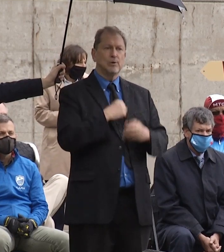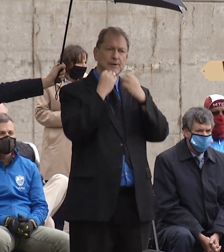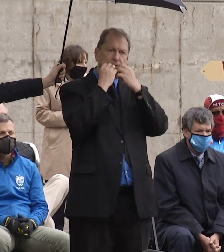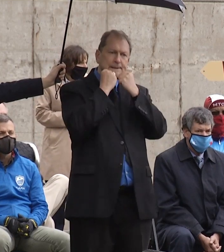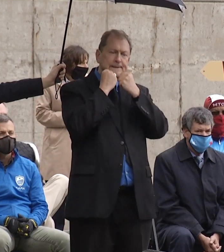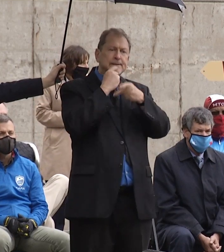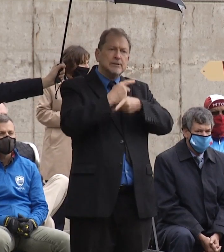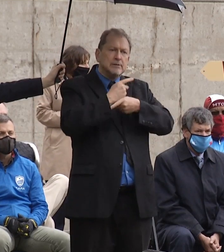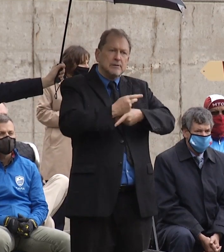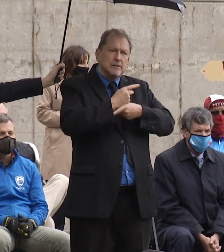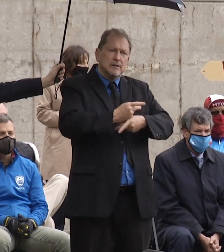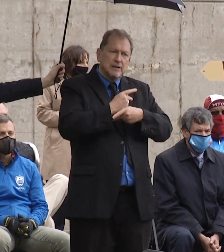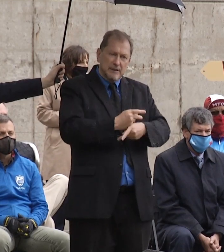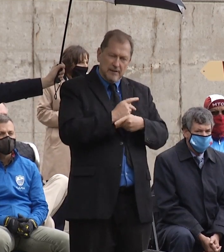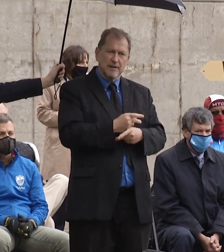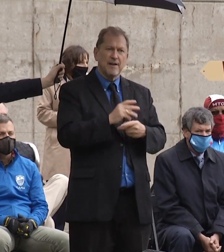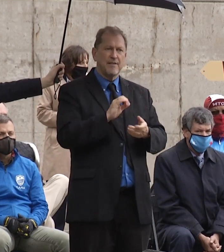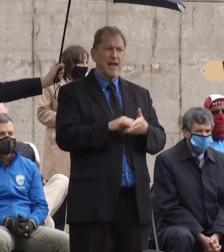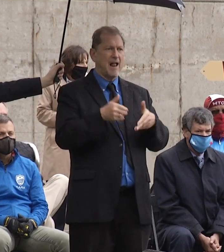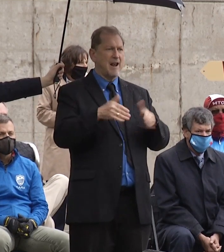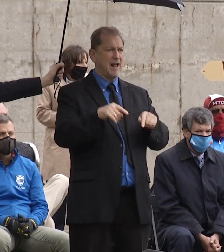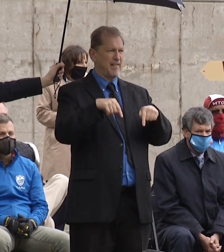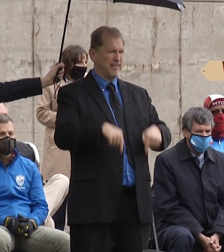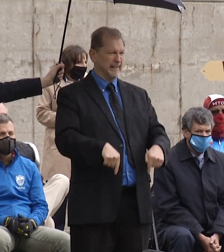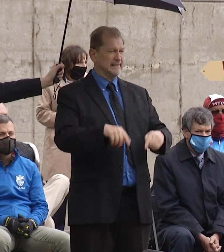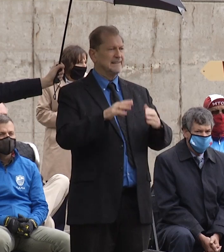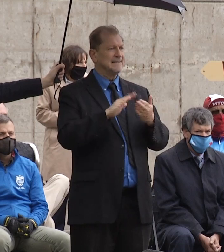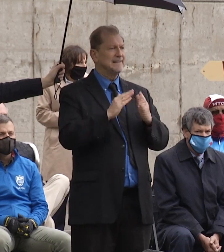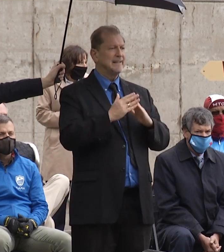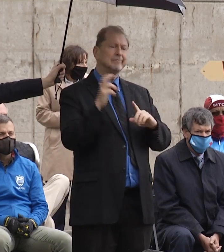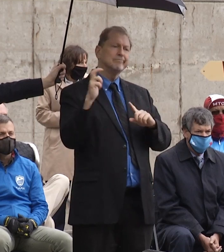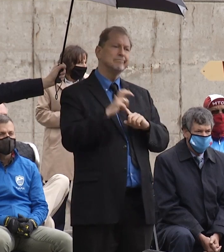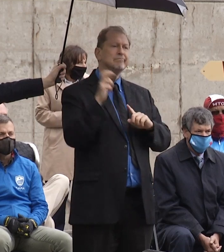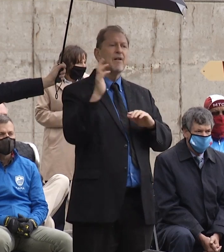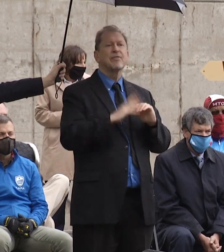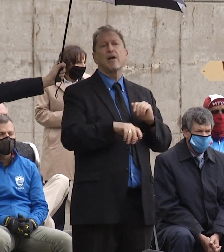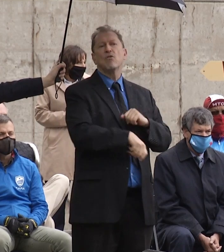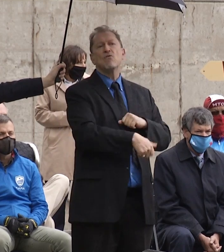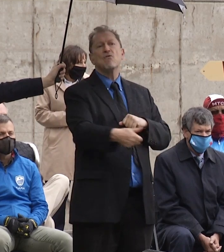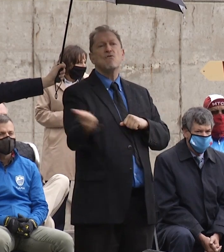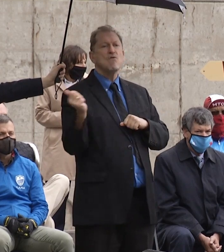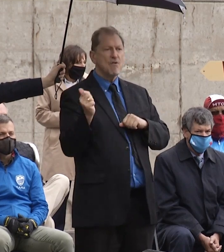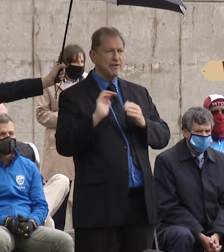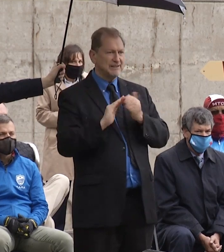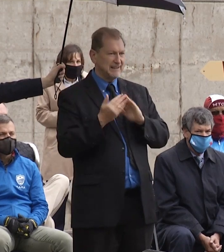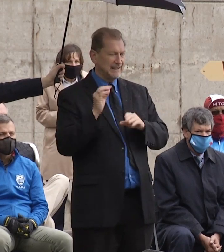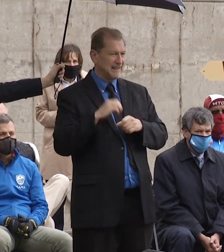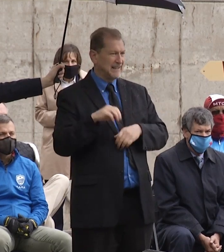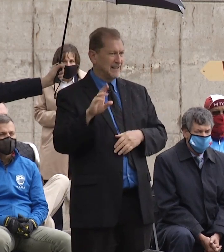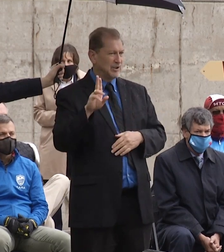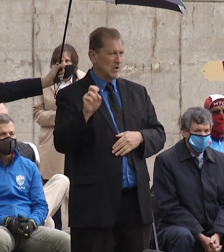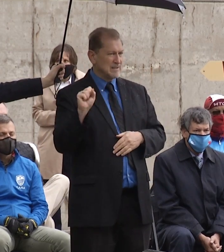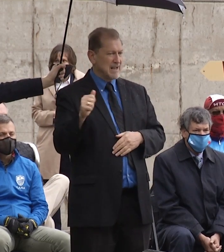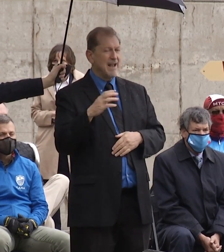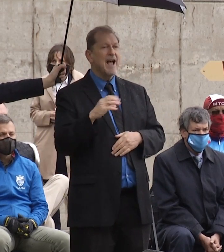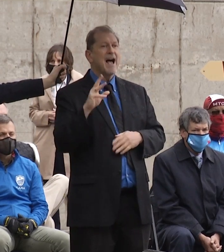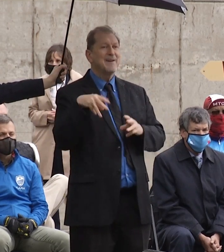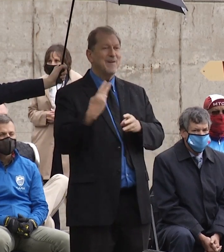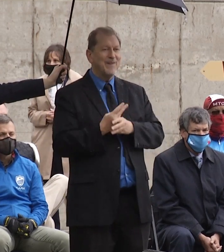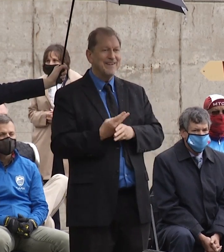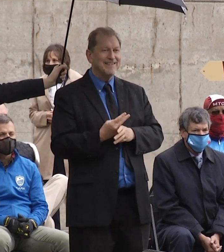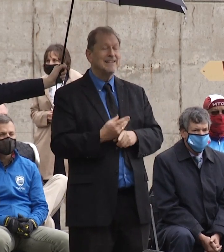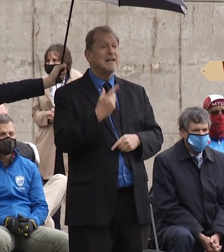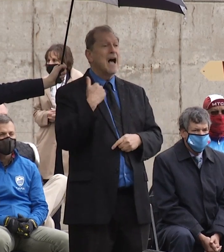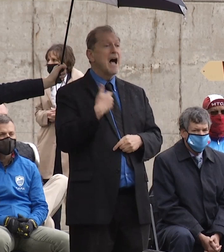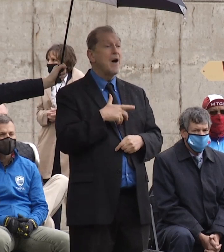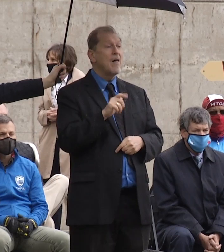precious asset is what sets our city apart from others across the U.S. and across the globe. And